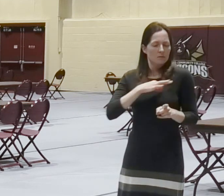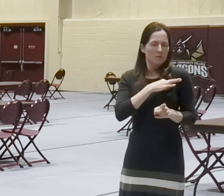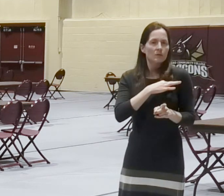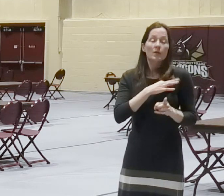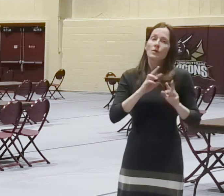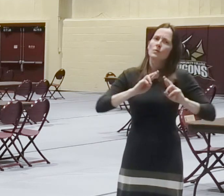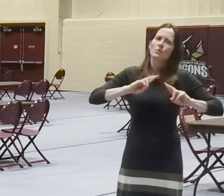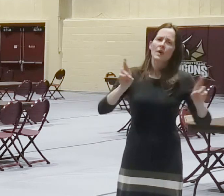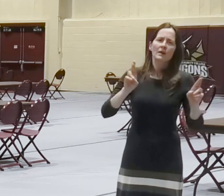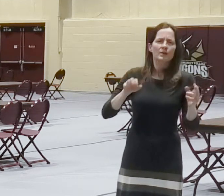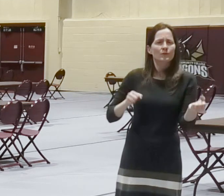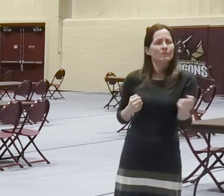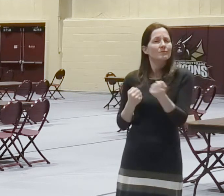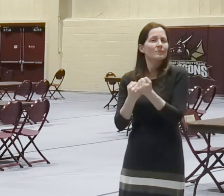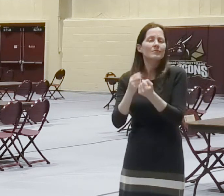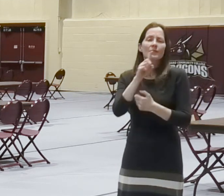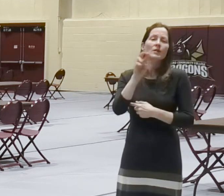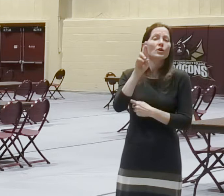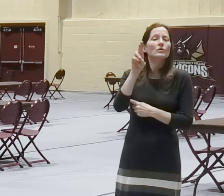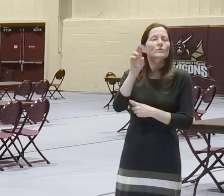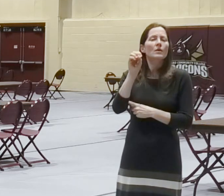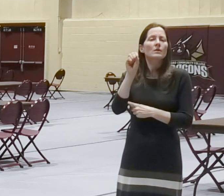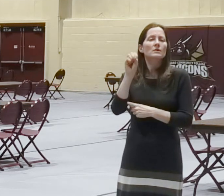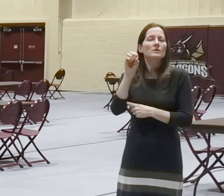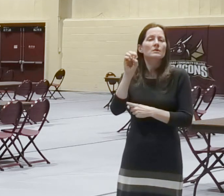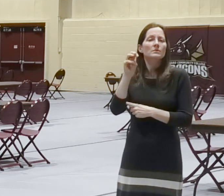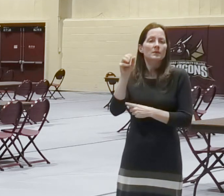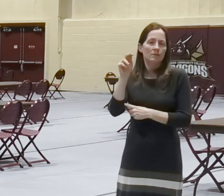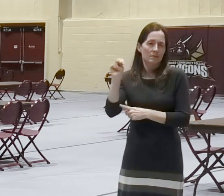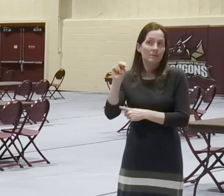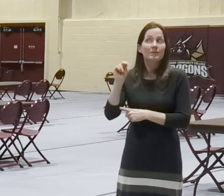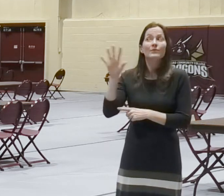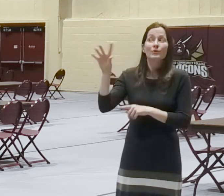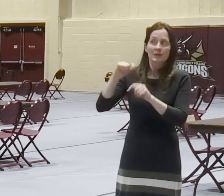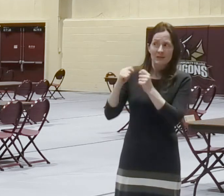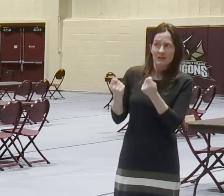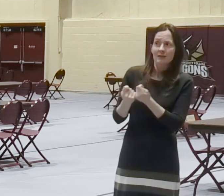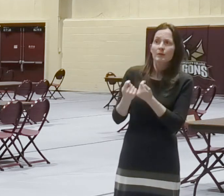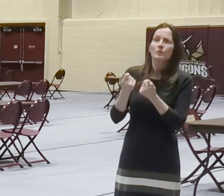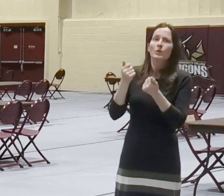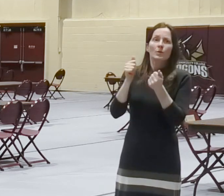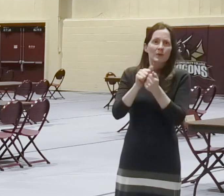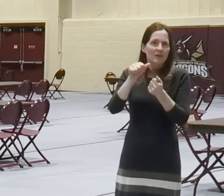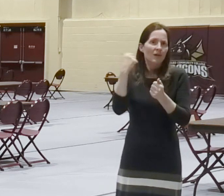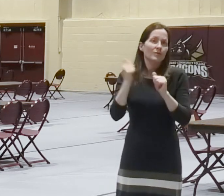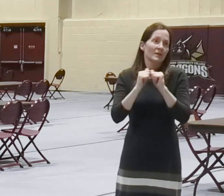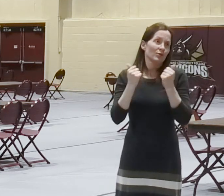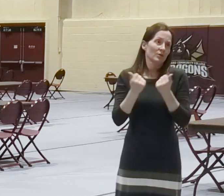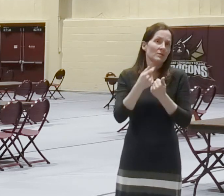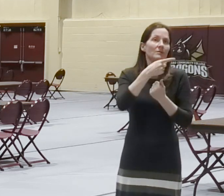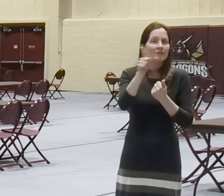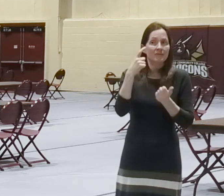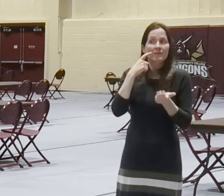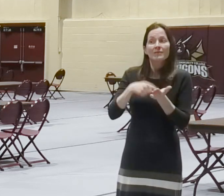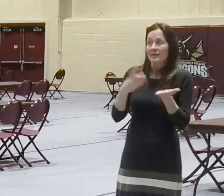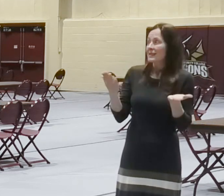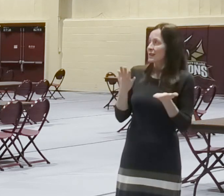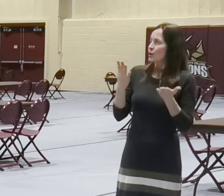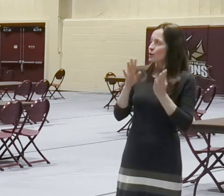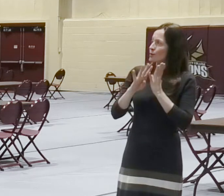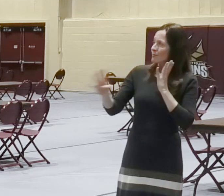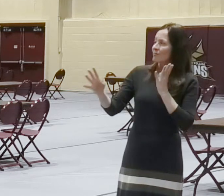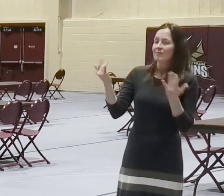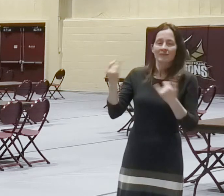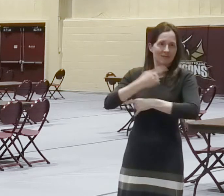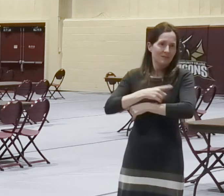Dr. Rossman and her team and all of the partners you see here today. We want to ensure that